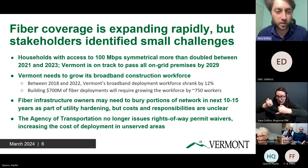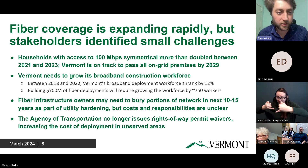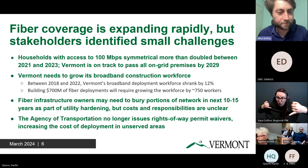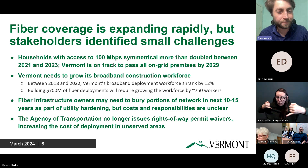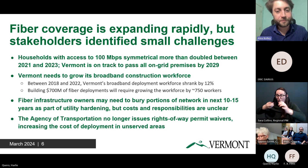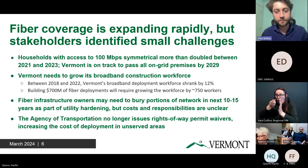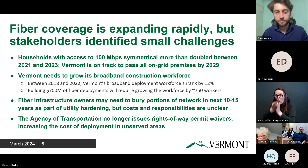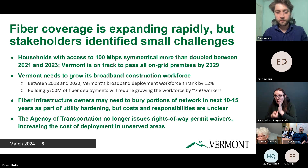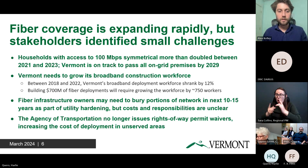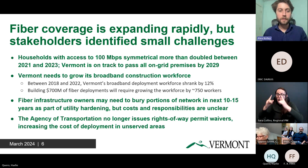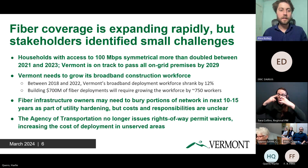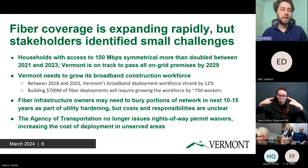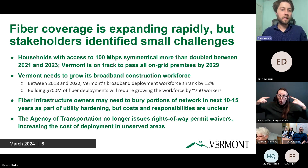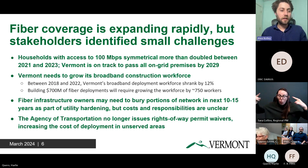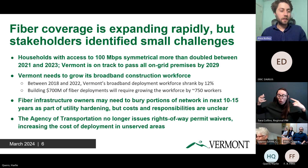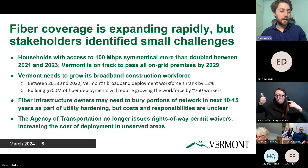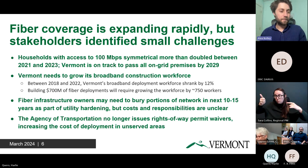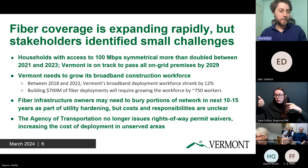broadband construction.